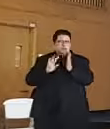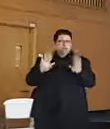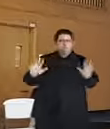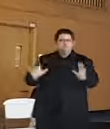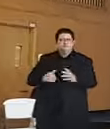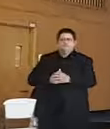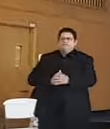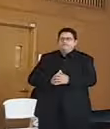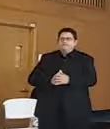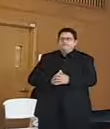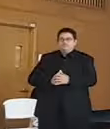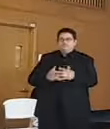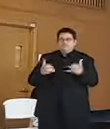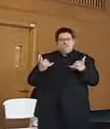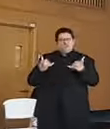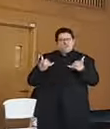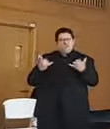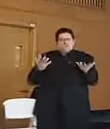Let's talk about where we are today.